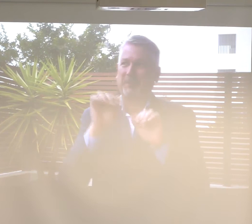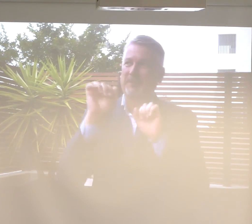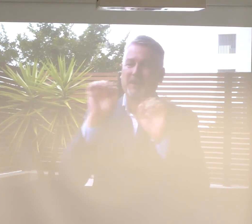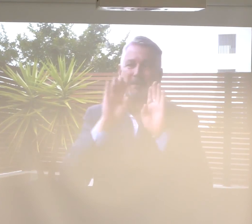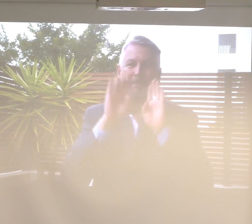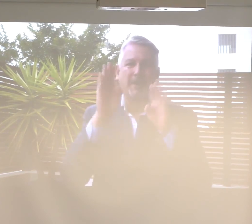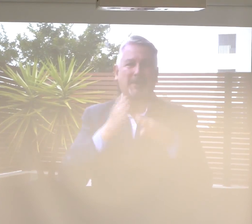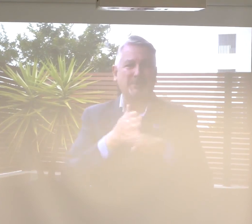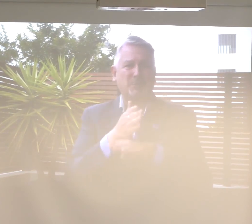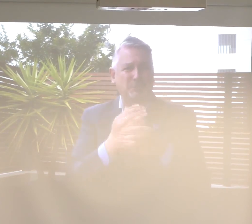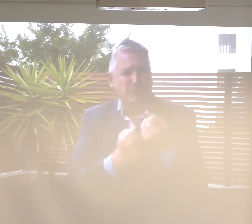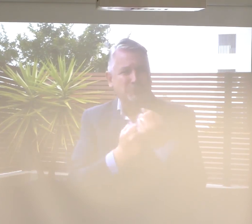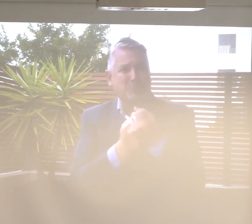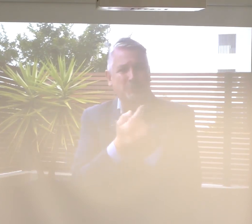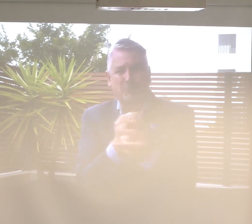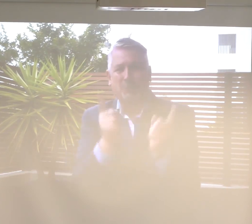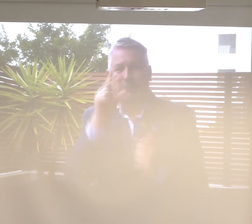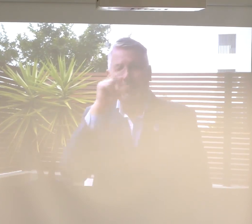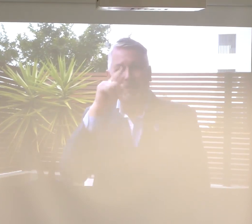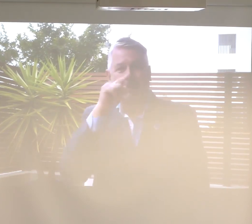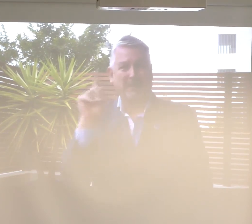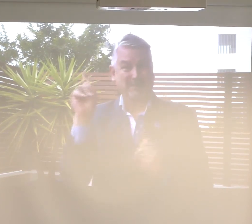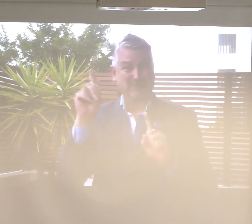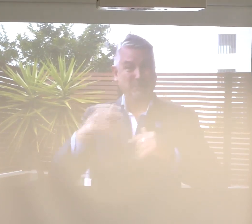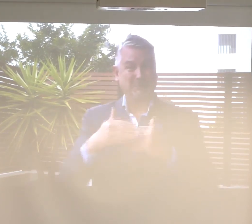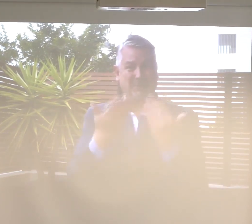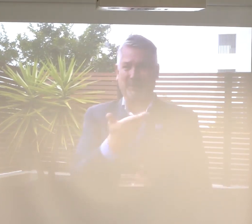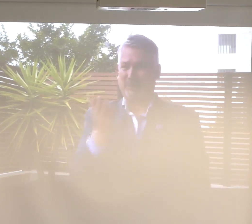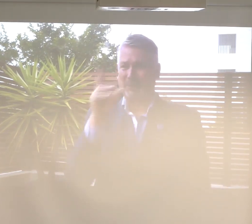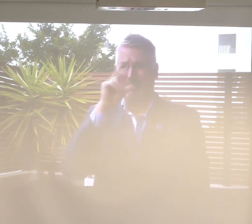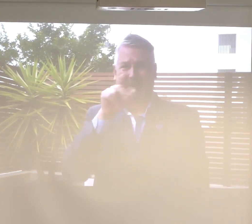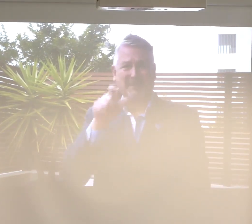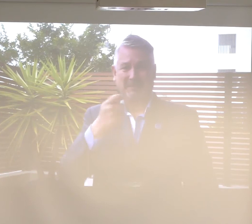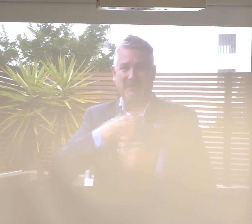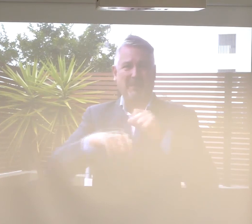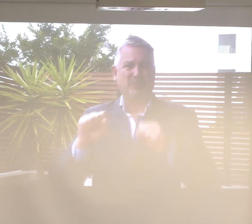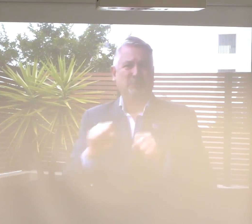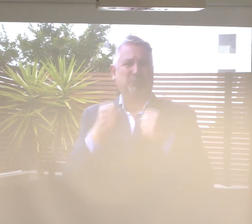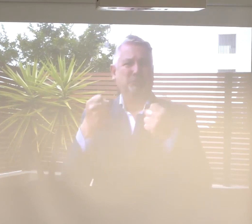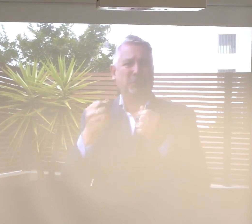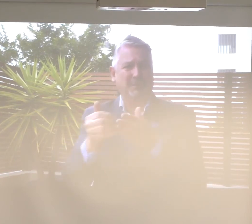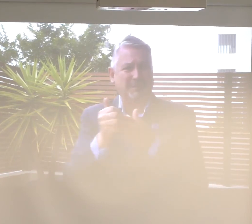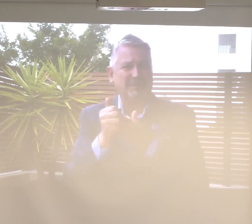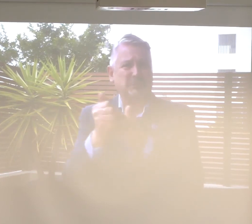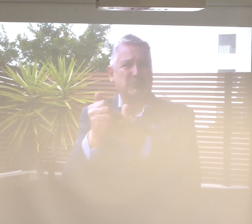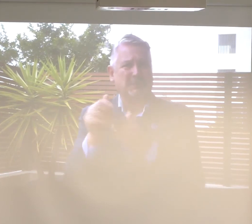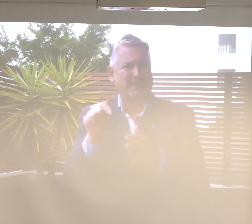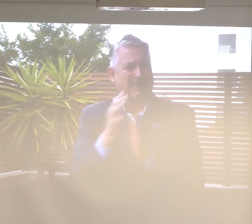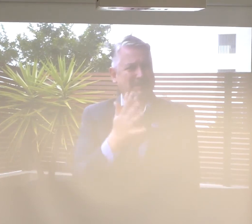And believe that you are very proud of the amazing work that John has done, particularly for younger deaf people, to encourage